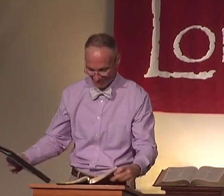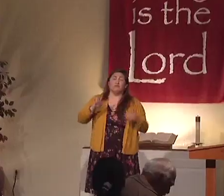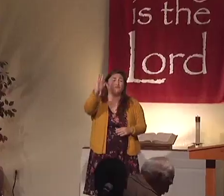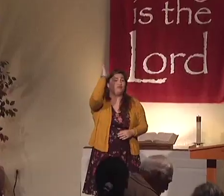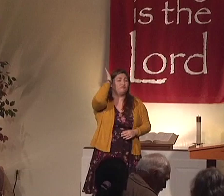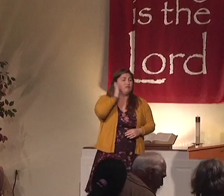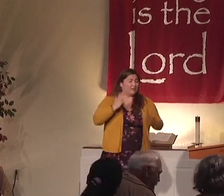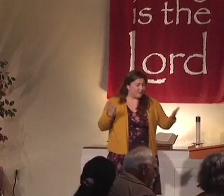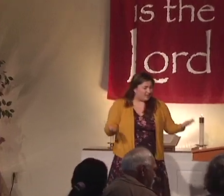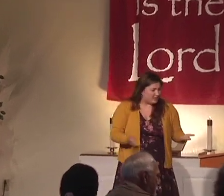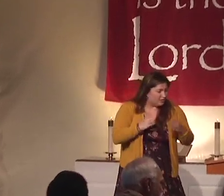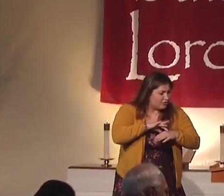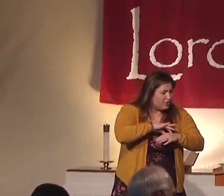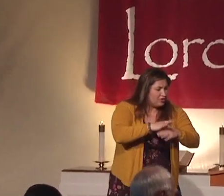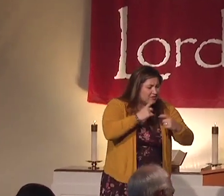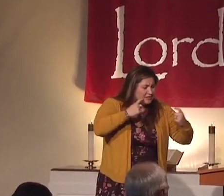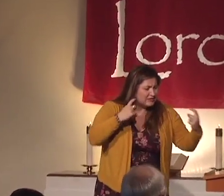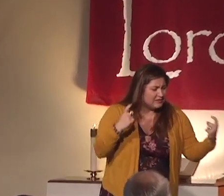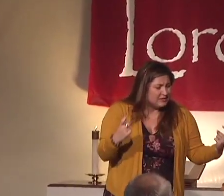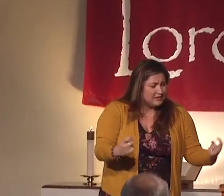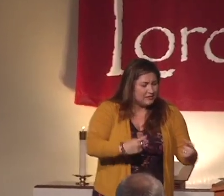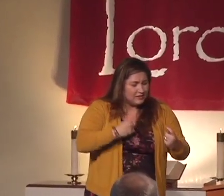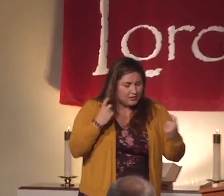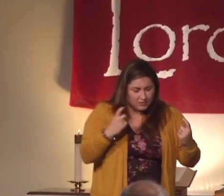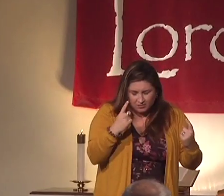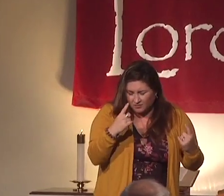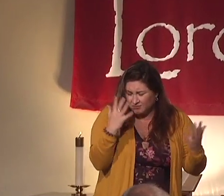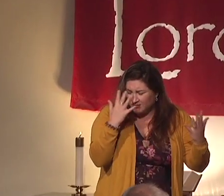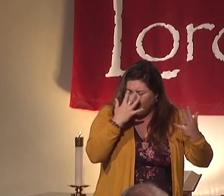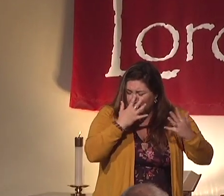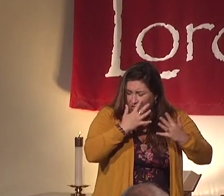Amen. Day when sin was as black as could be,